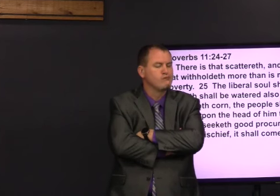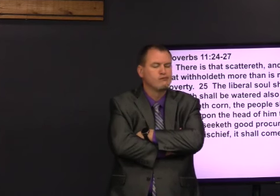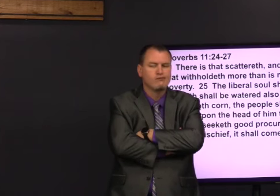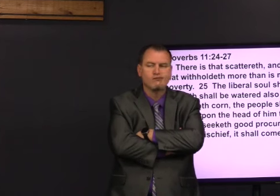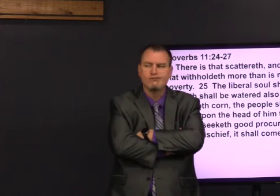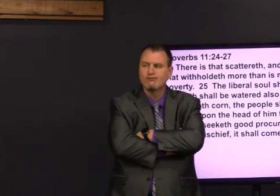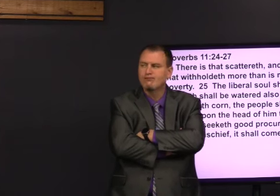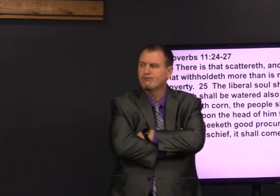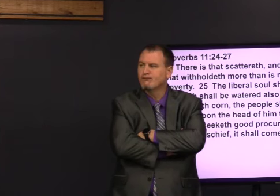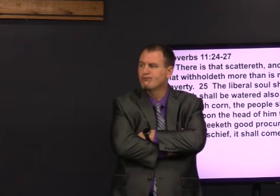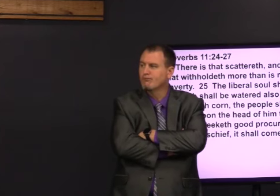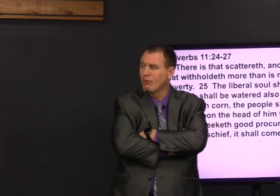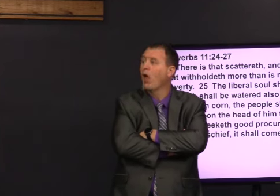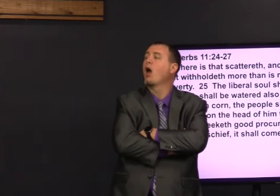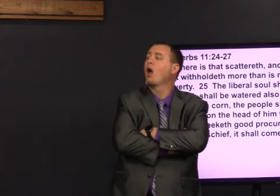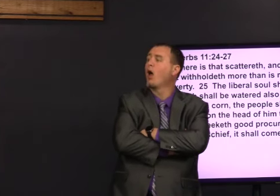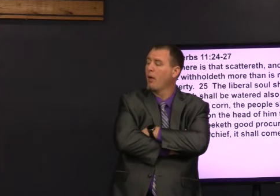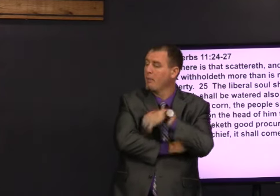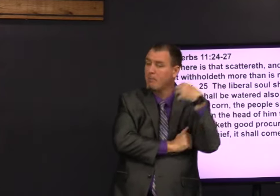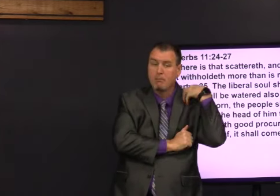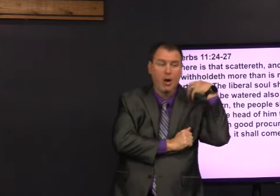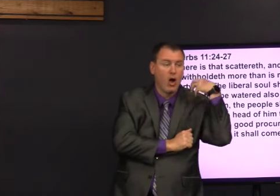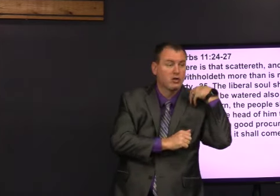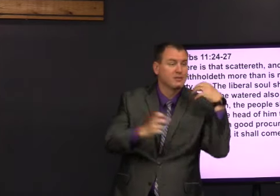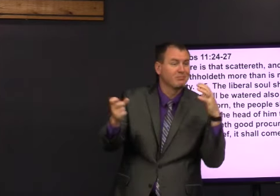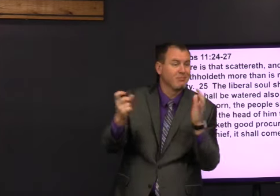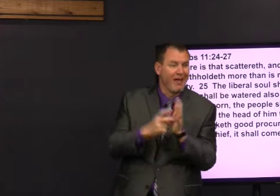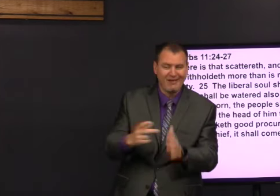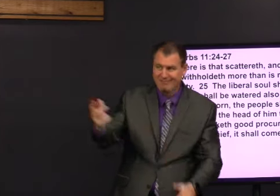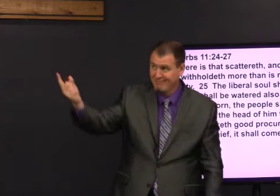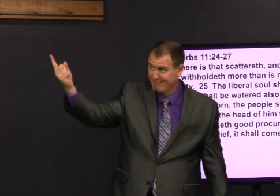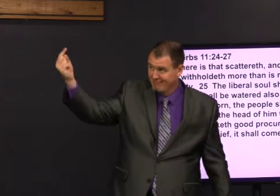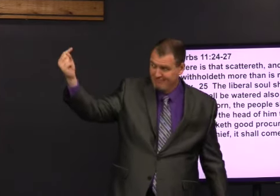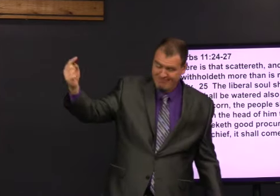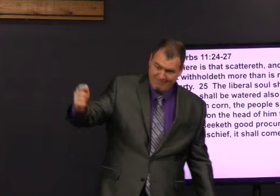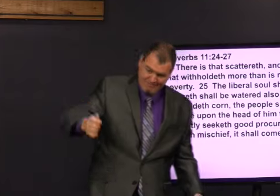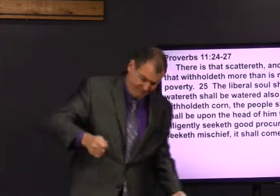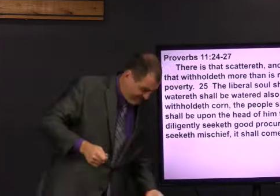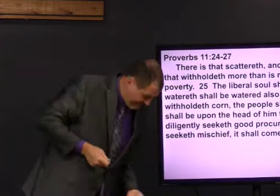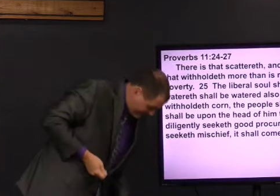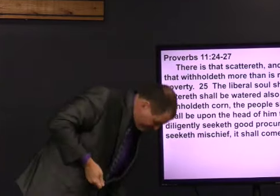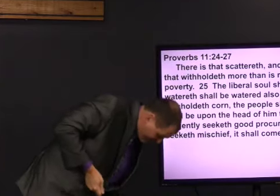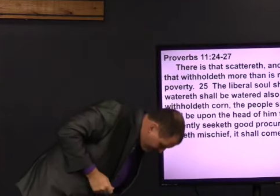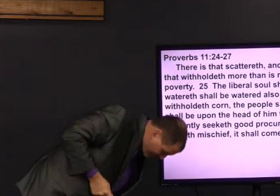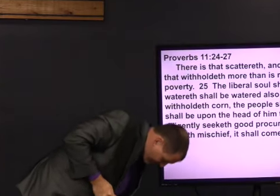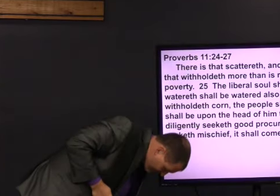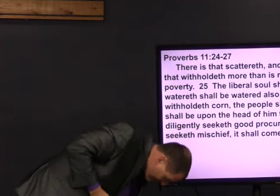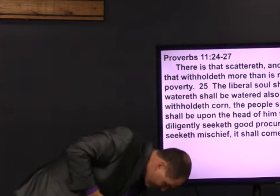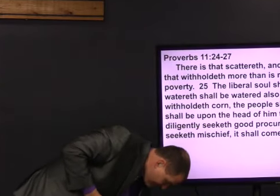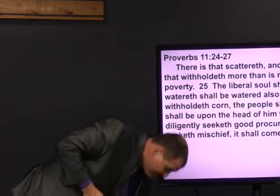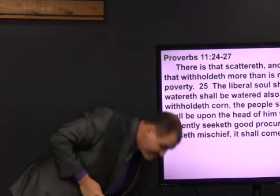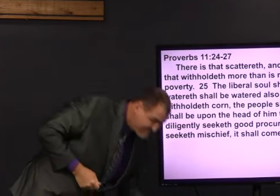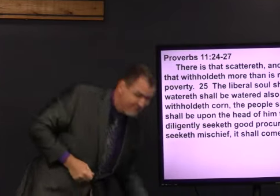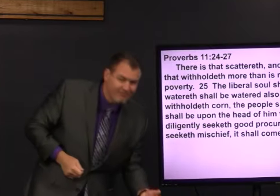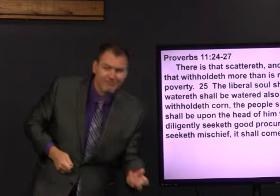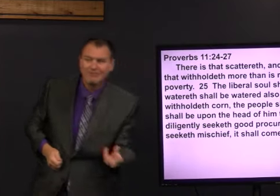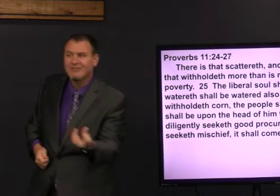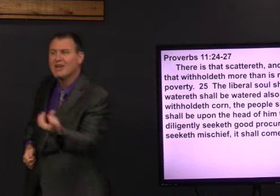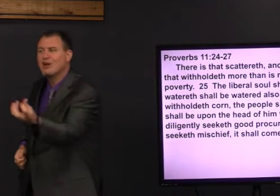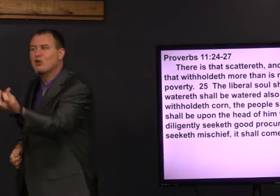talent and refused to use it. And the master came back and he dug it up and brought it